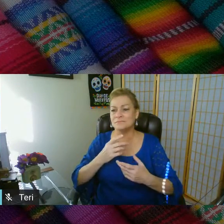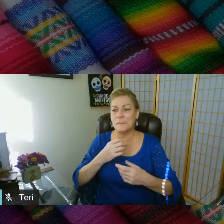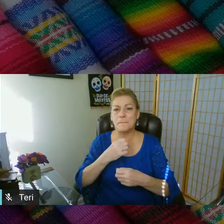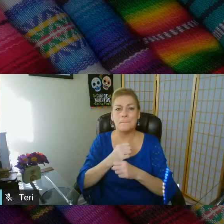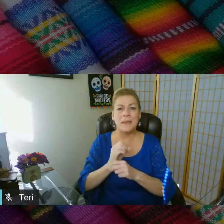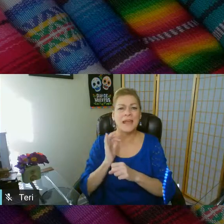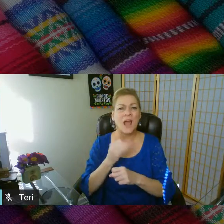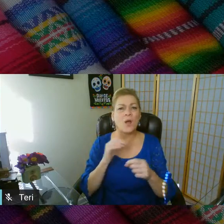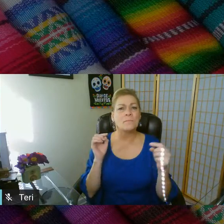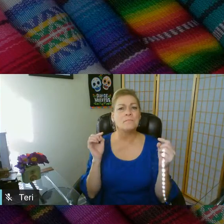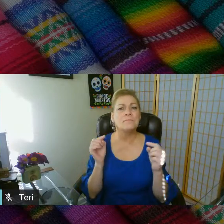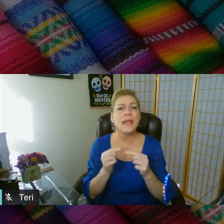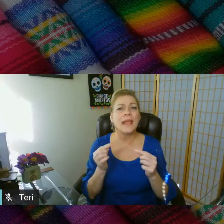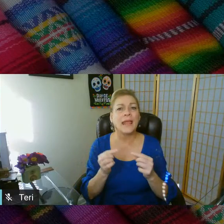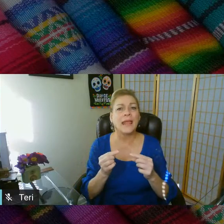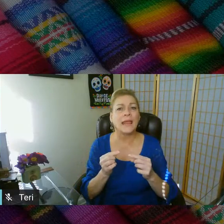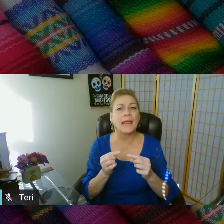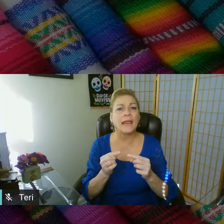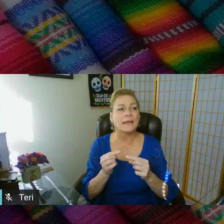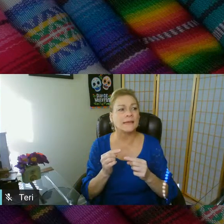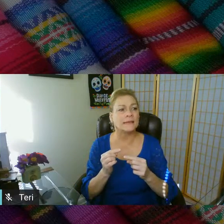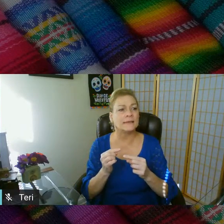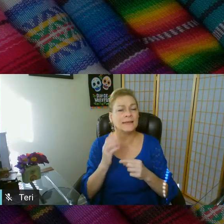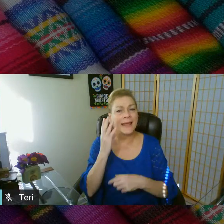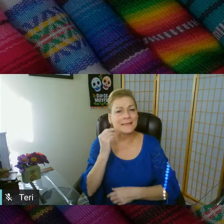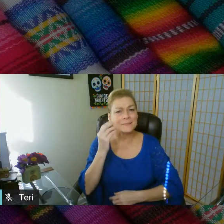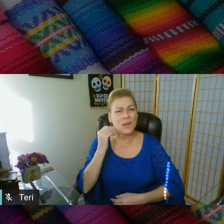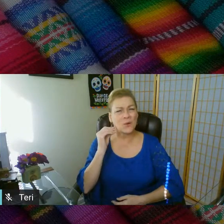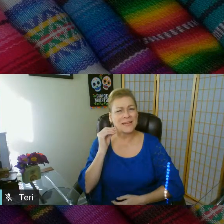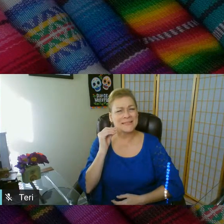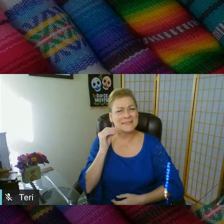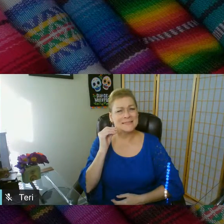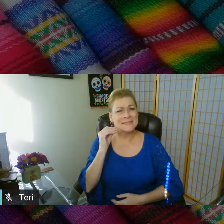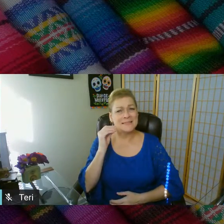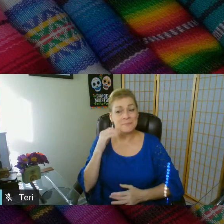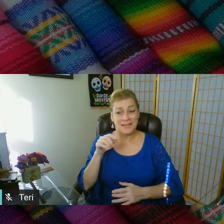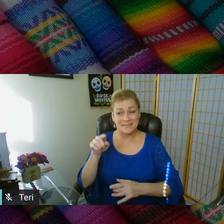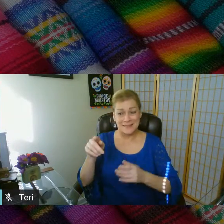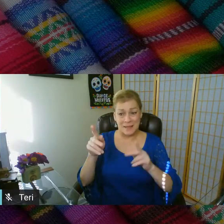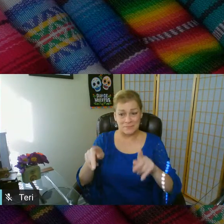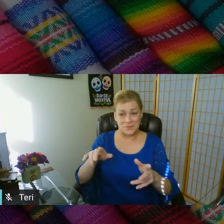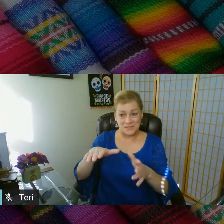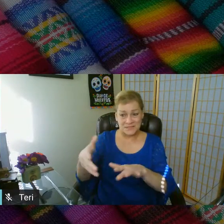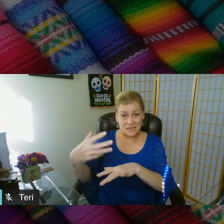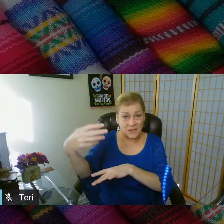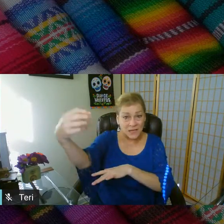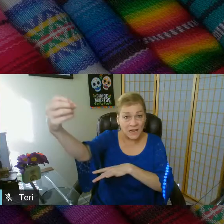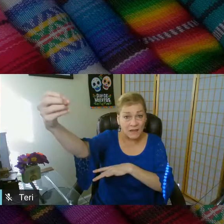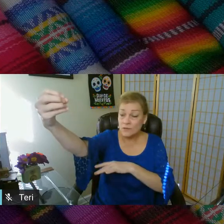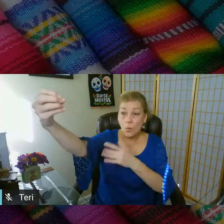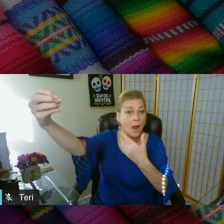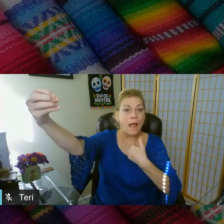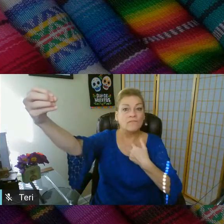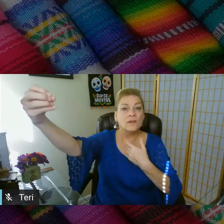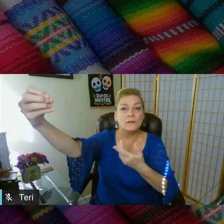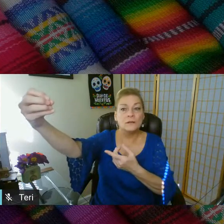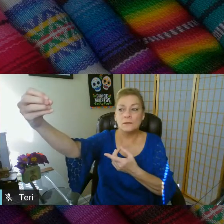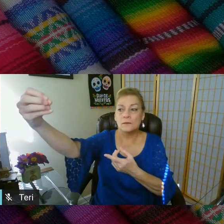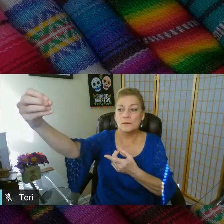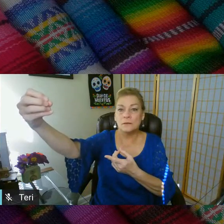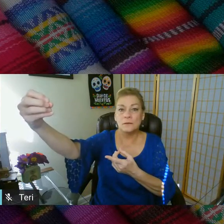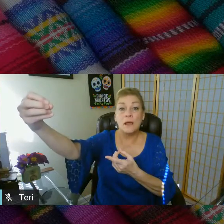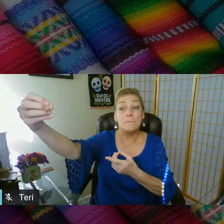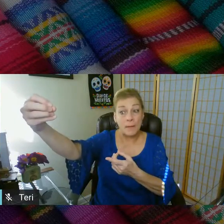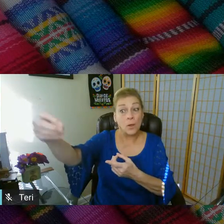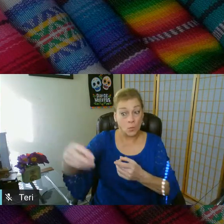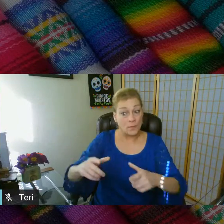We are perpetuating our own pain experience. So I want to invite you now that as you are remembering your departed